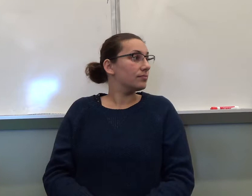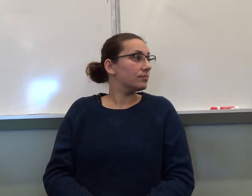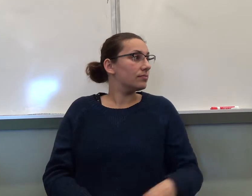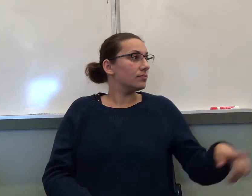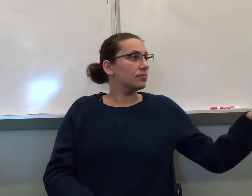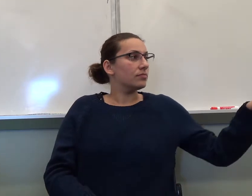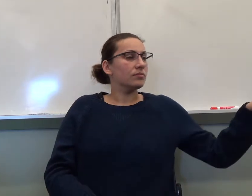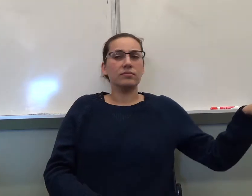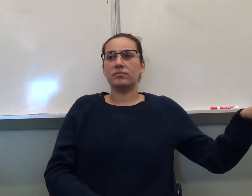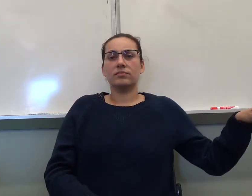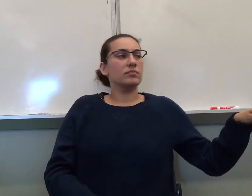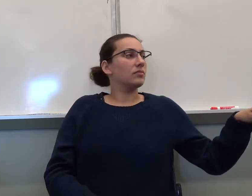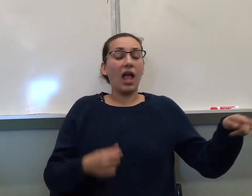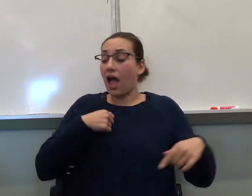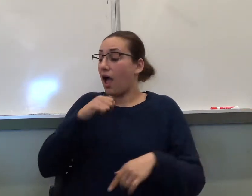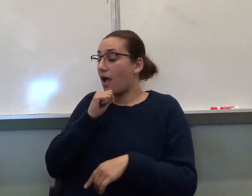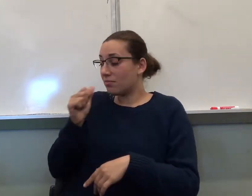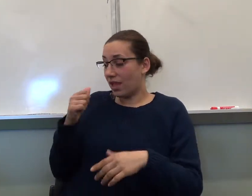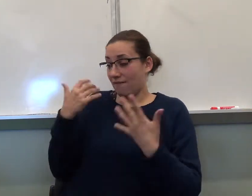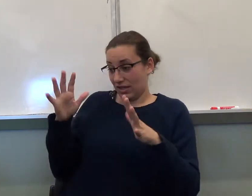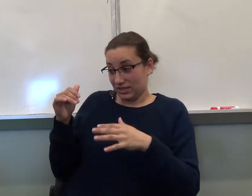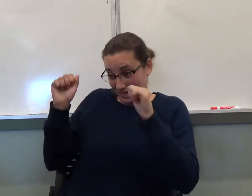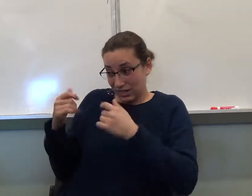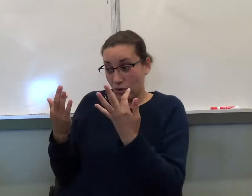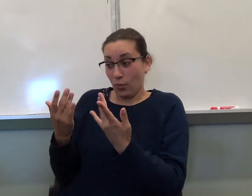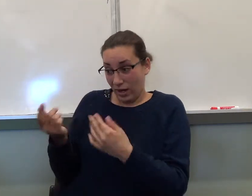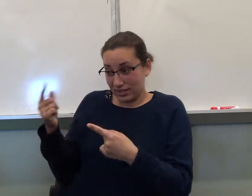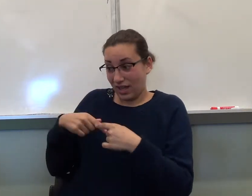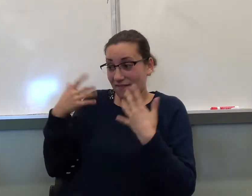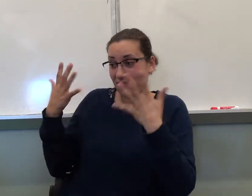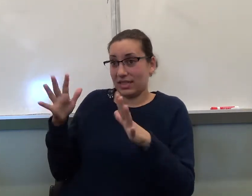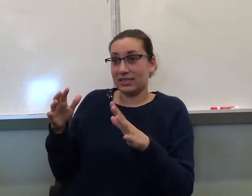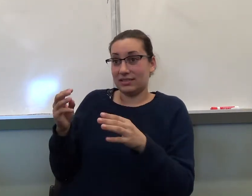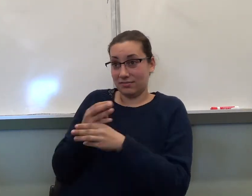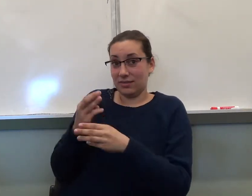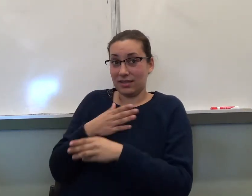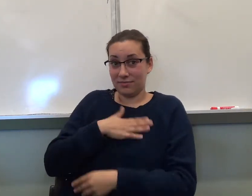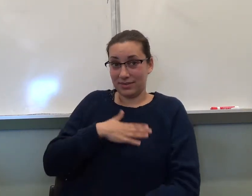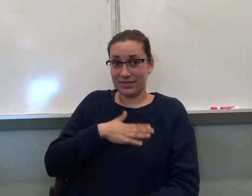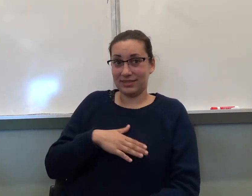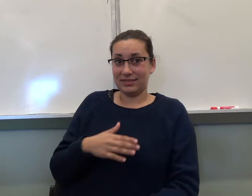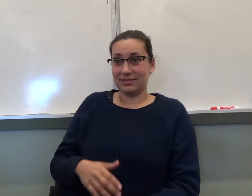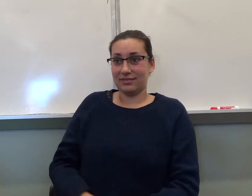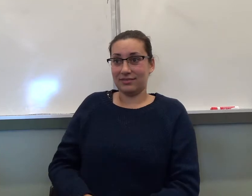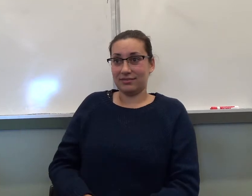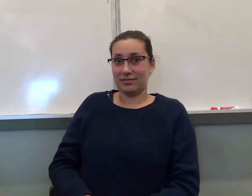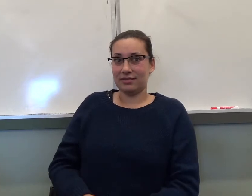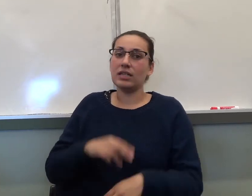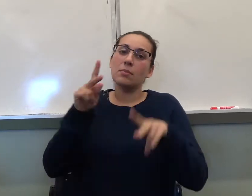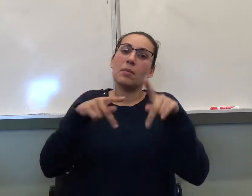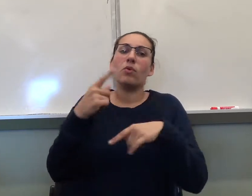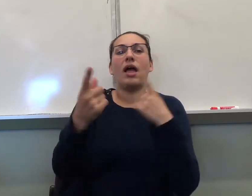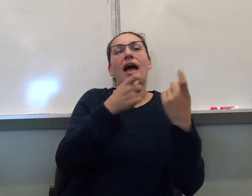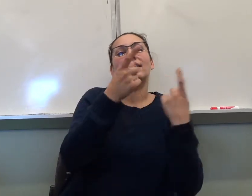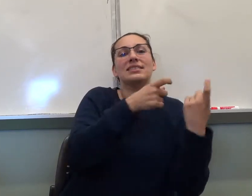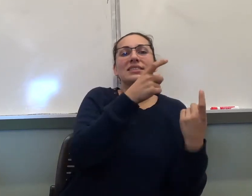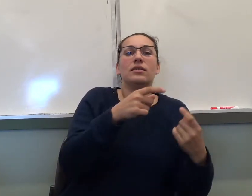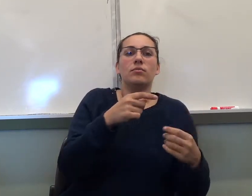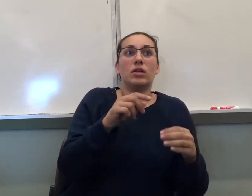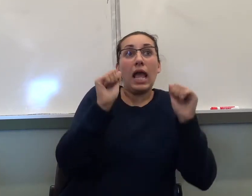But I'm not finished yet. Can you just wait till I finish the problem? Okay. All right, so that's how much she needs for